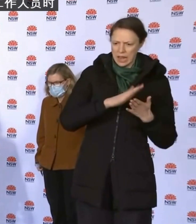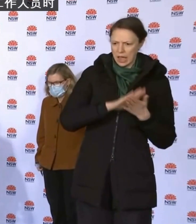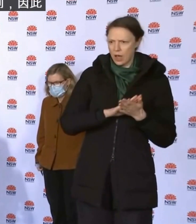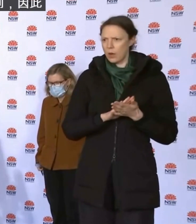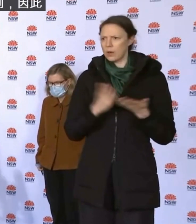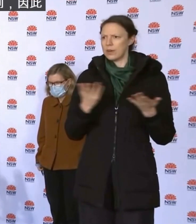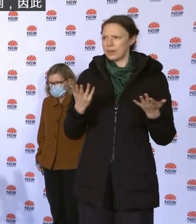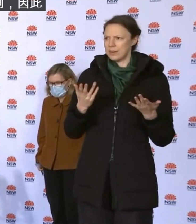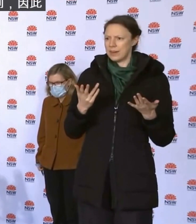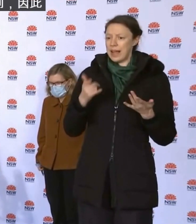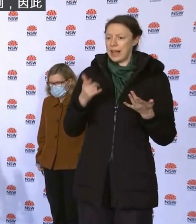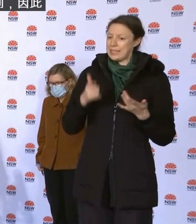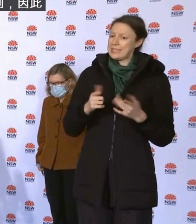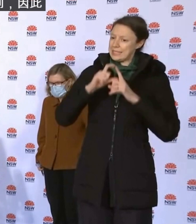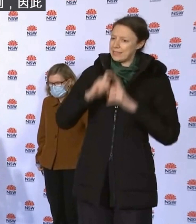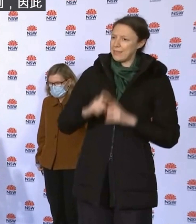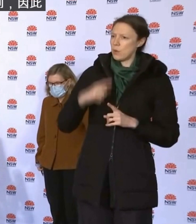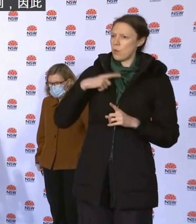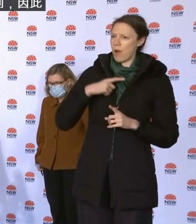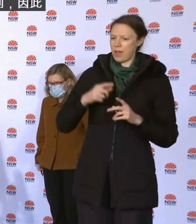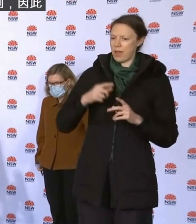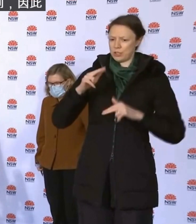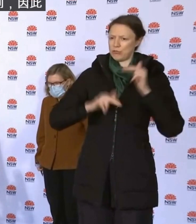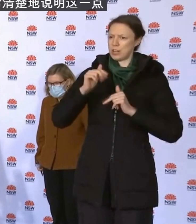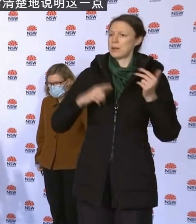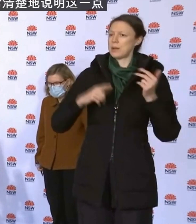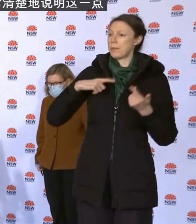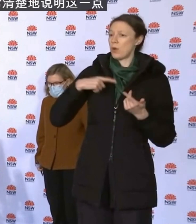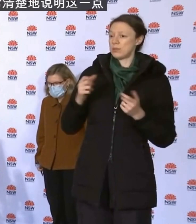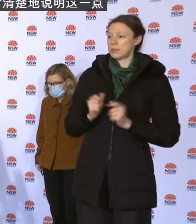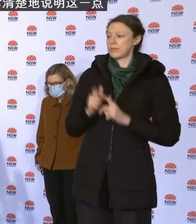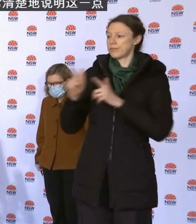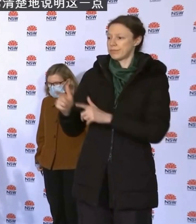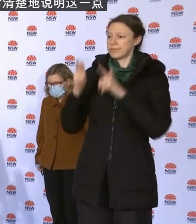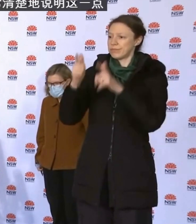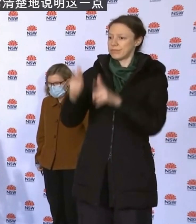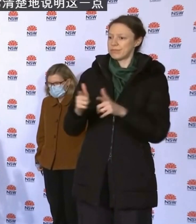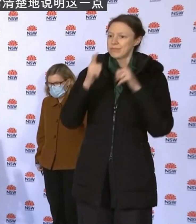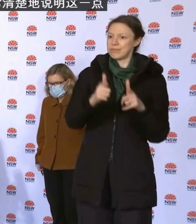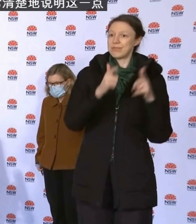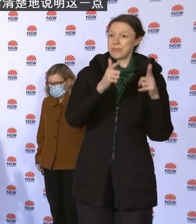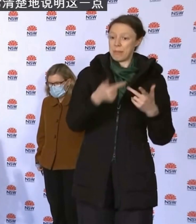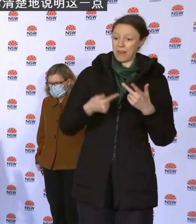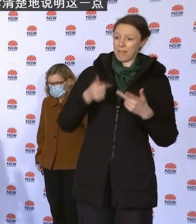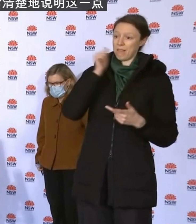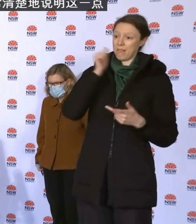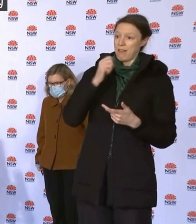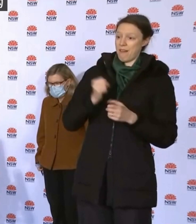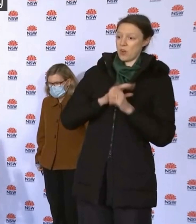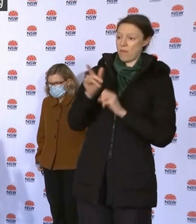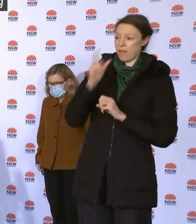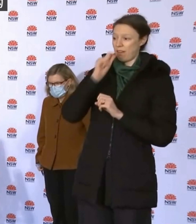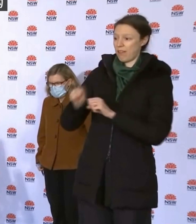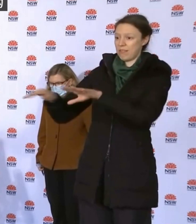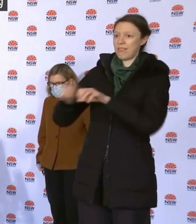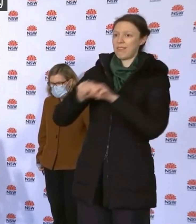workforce, which is going to multiple sites, have COVID safety plans in place so they can resume on the 31st of July. And I want to make that very clear. We're